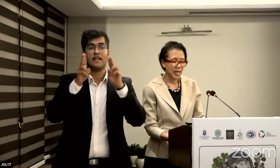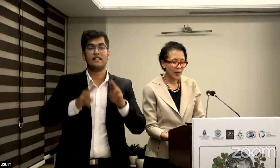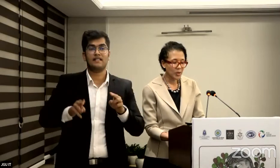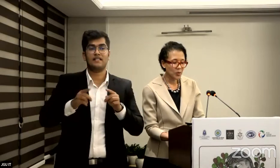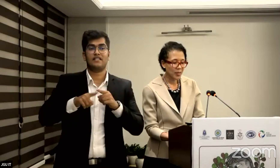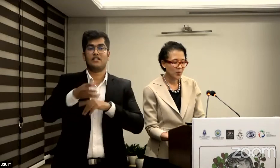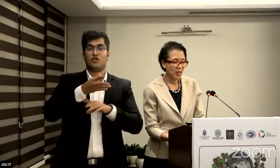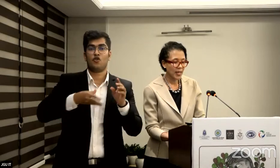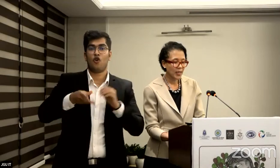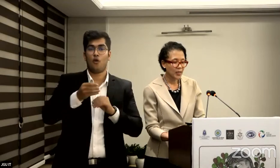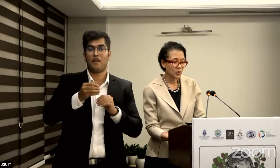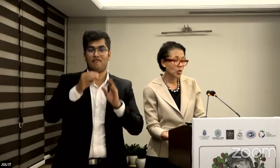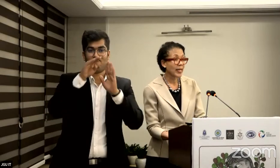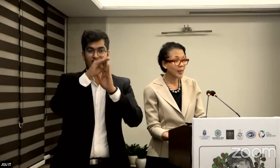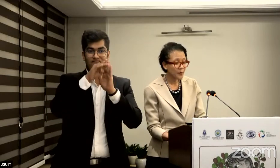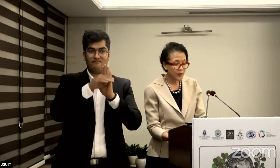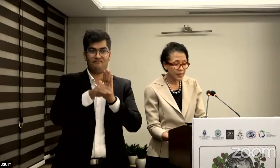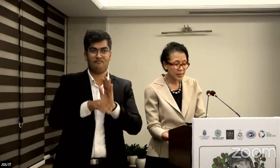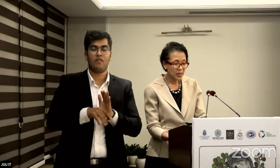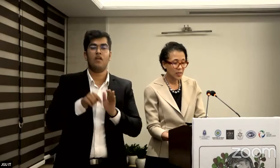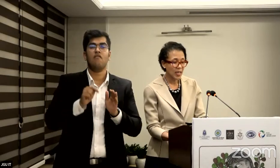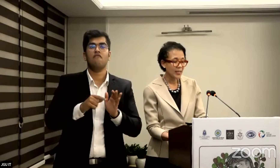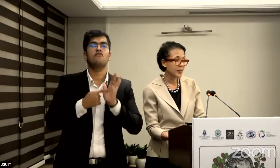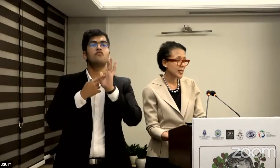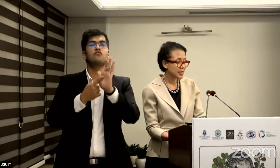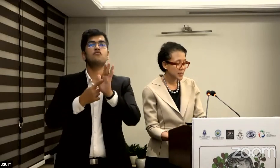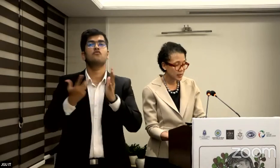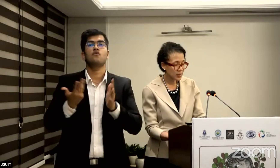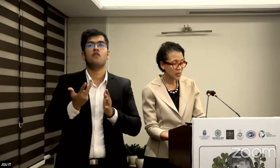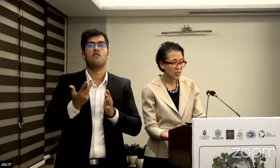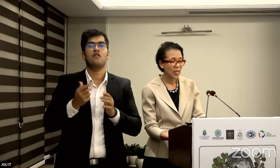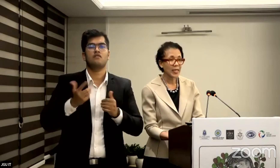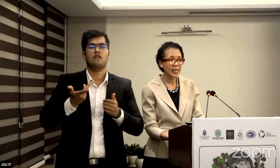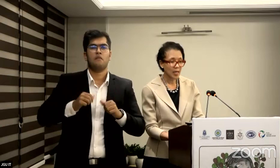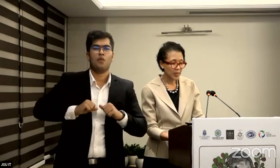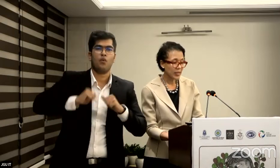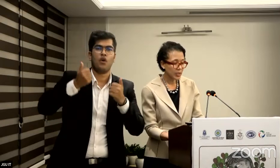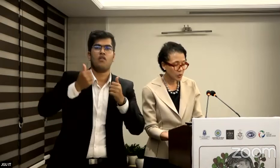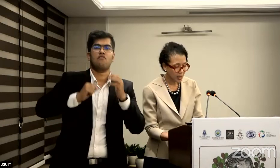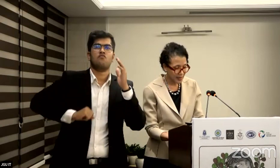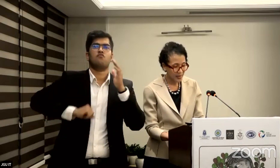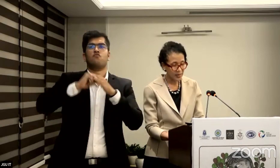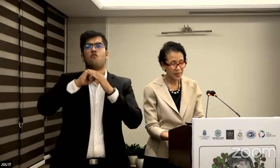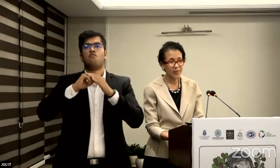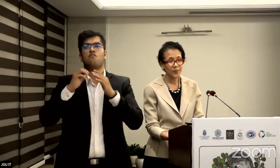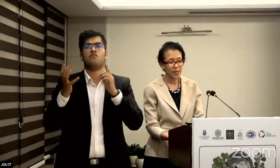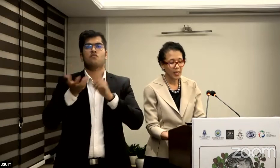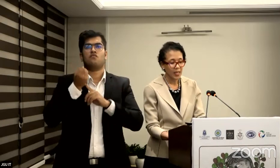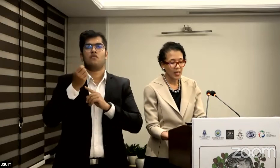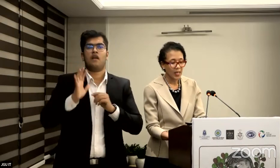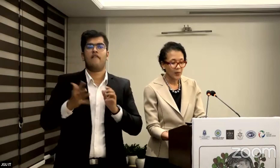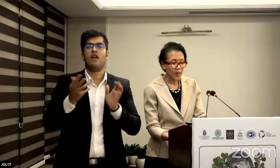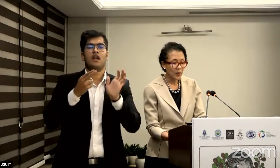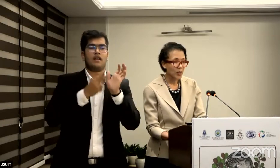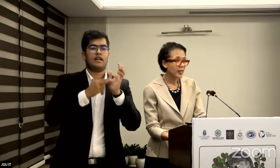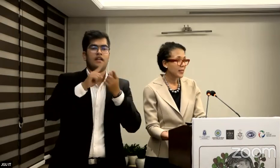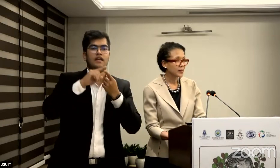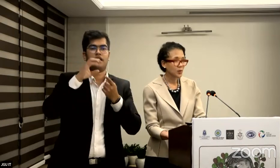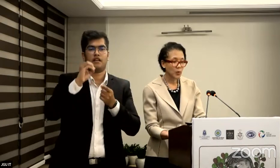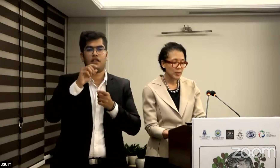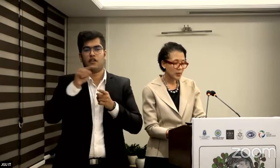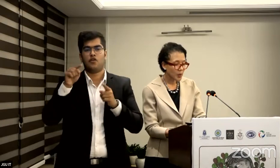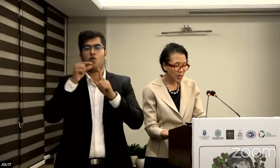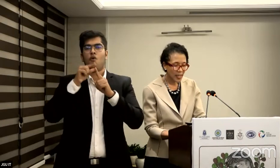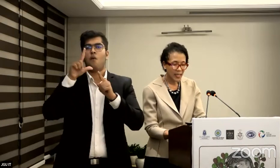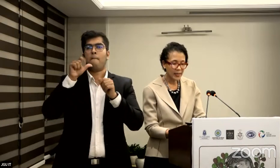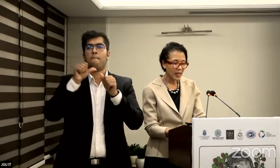was characterized by a triumphant and ascendant economic neoclassicism, a framework that